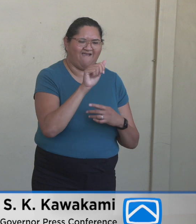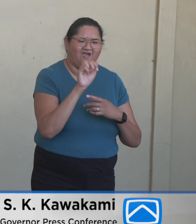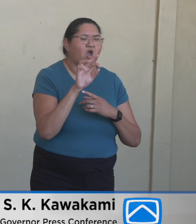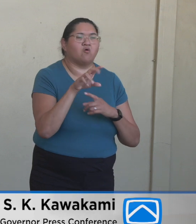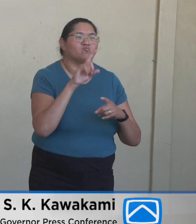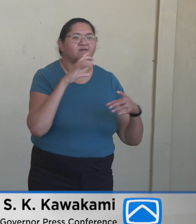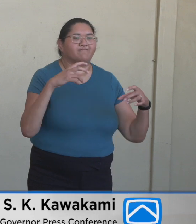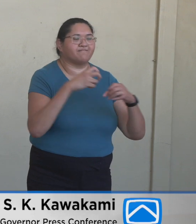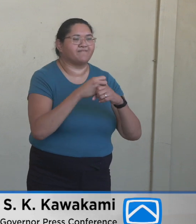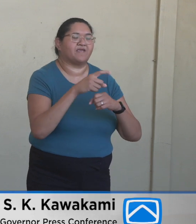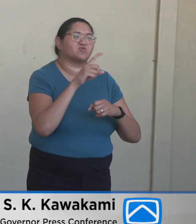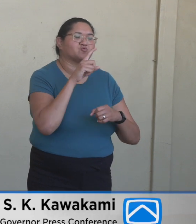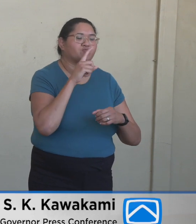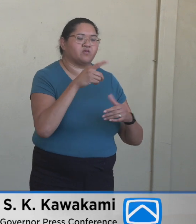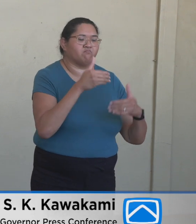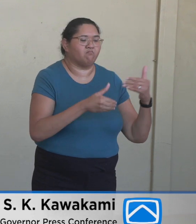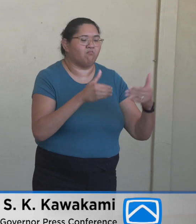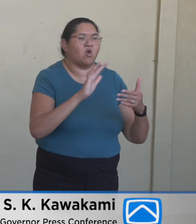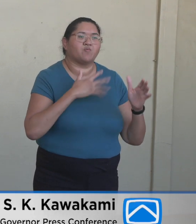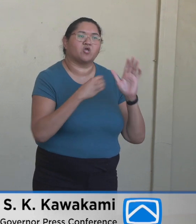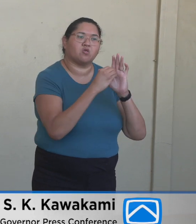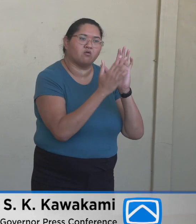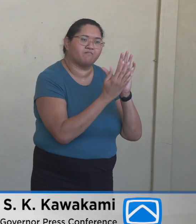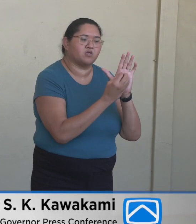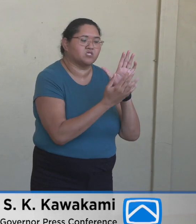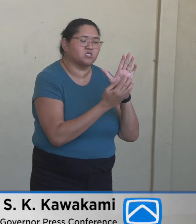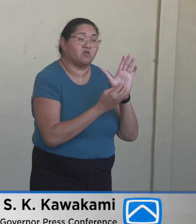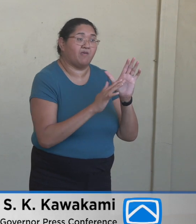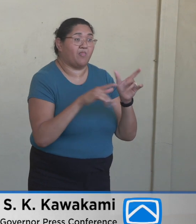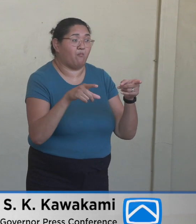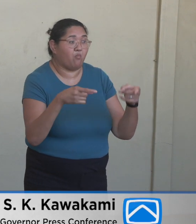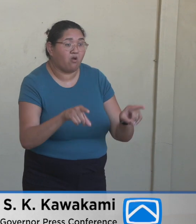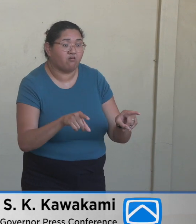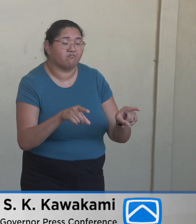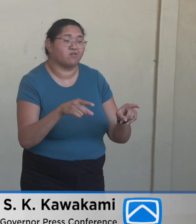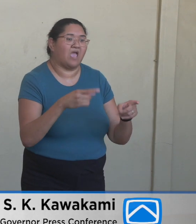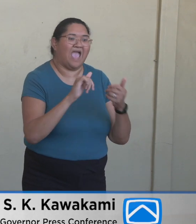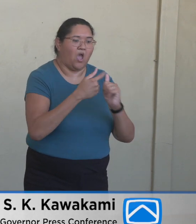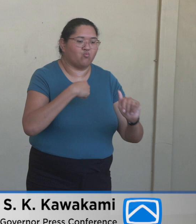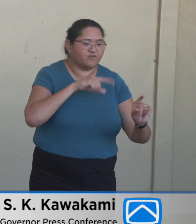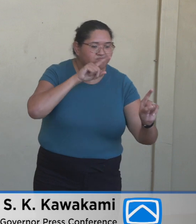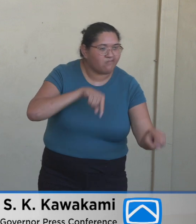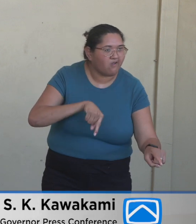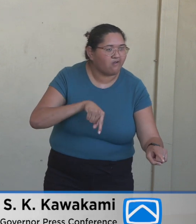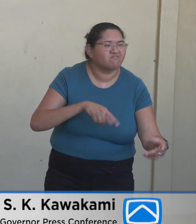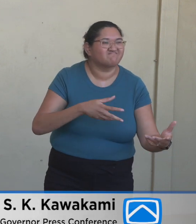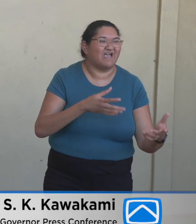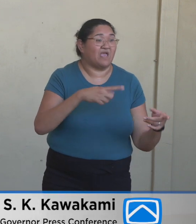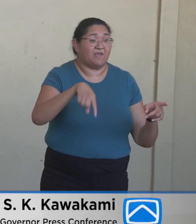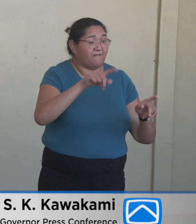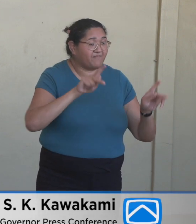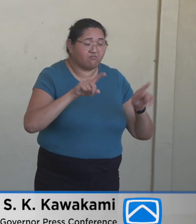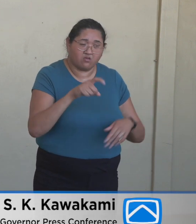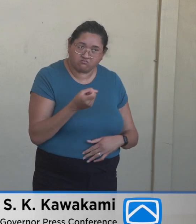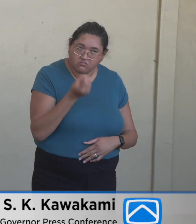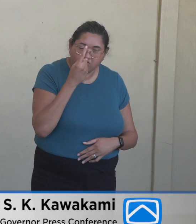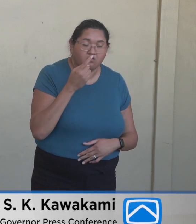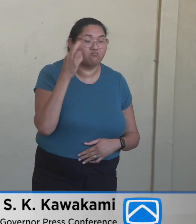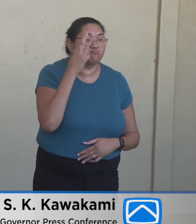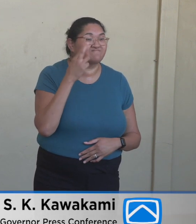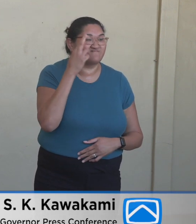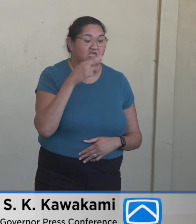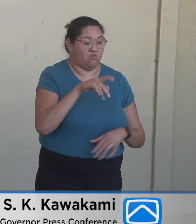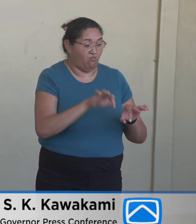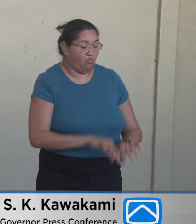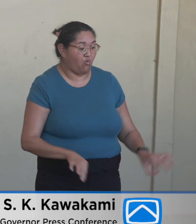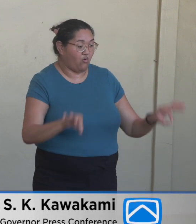is. Basically a play-by-play, our way of documenting an incident, how we responded. And people have to understand the reason why it's